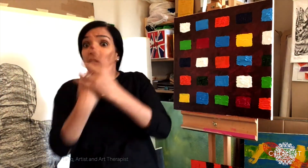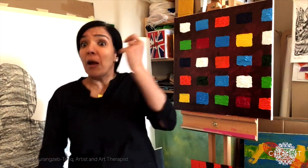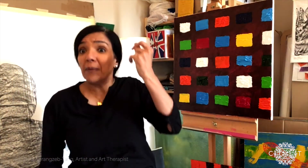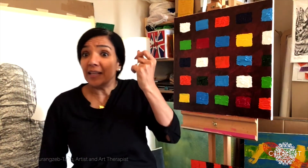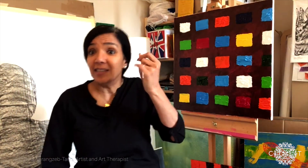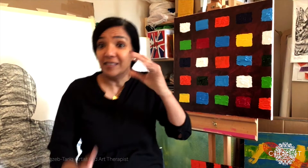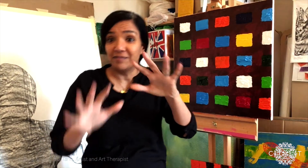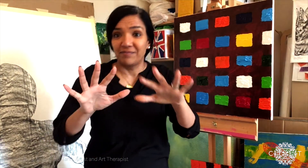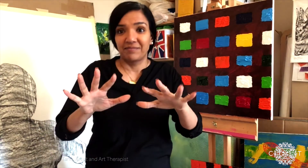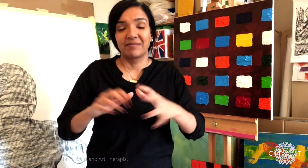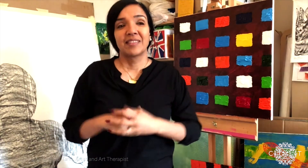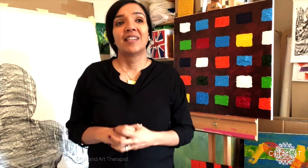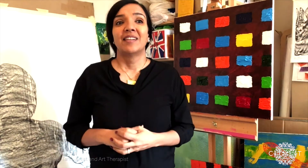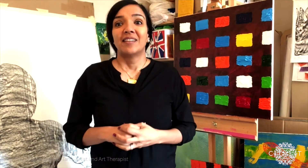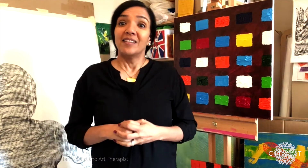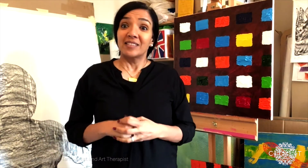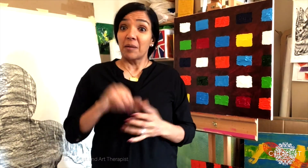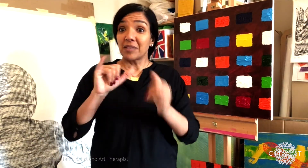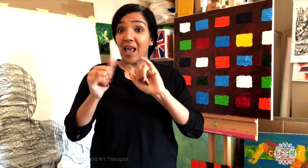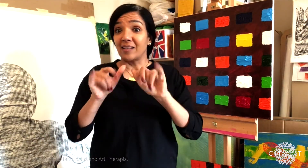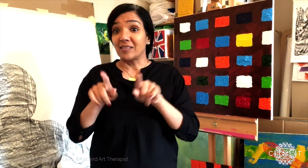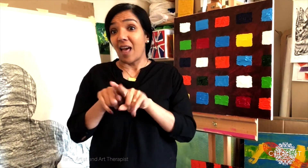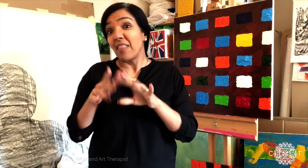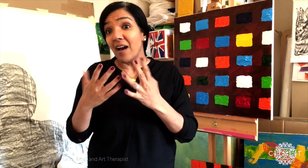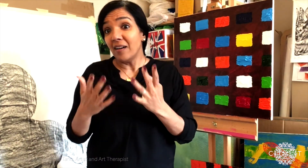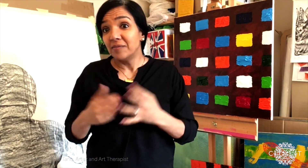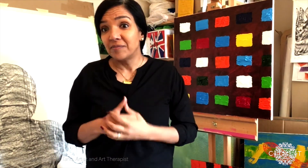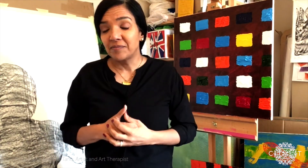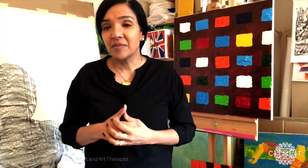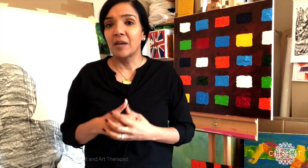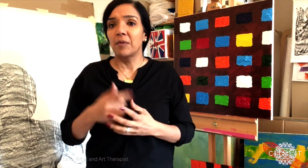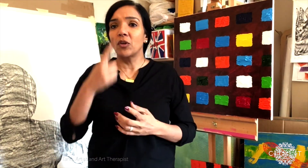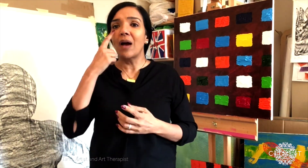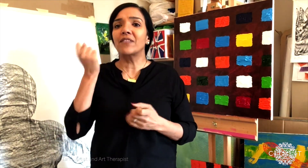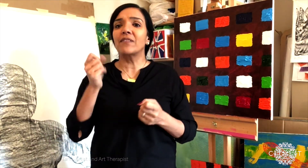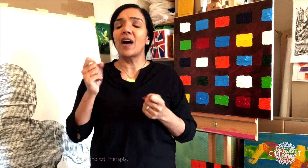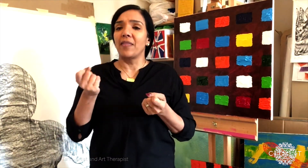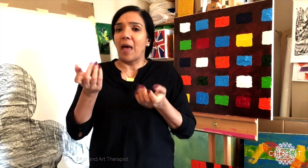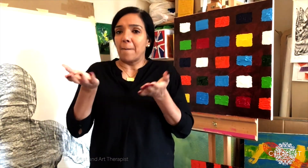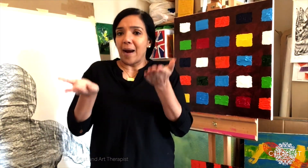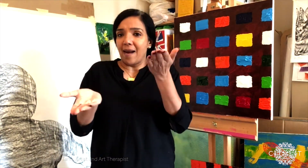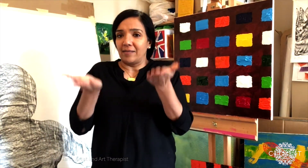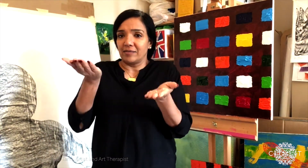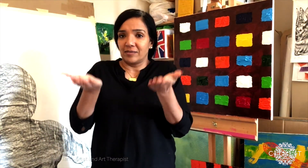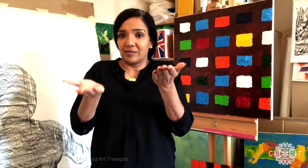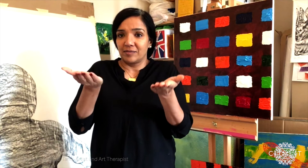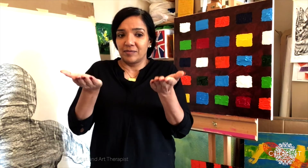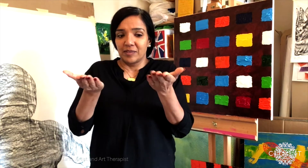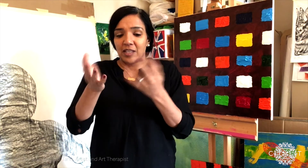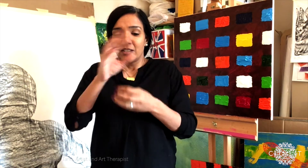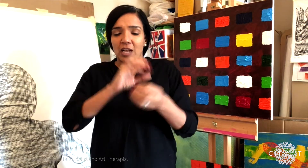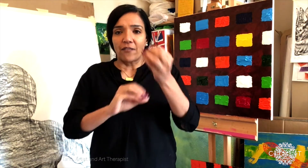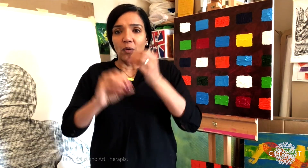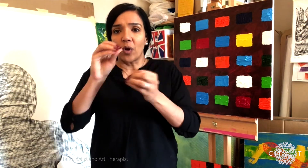drowning. Some days like that, but you have to find that balance. So you have to work